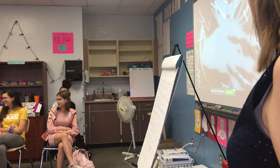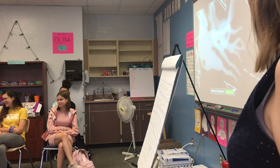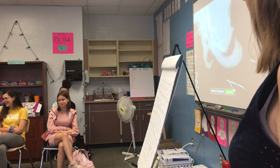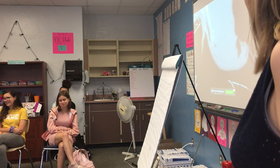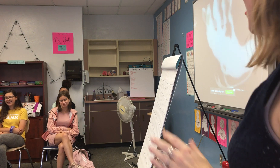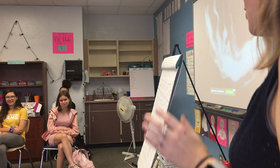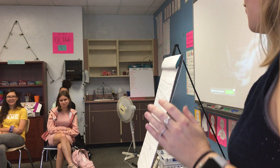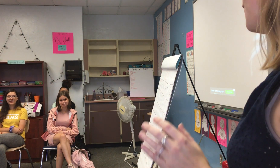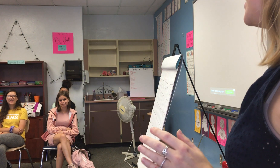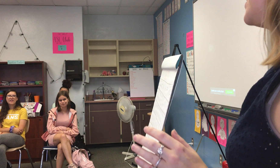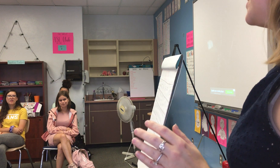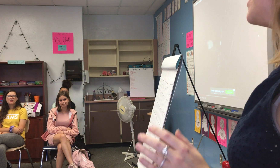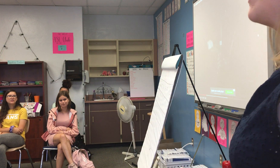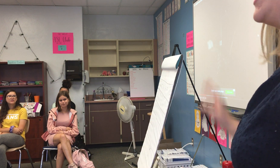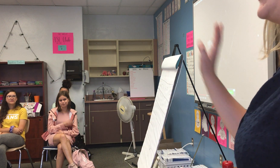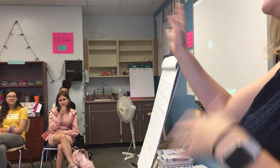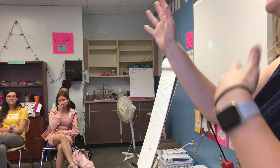gonna Halloween.